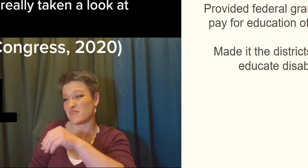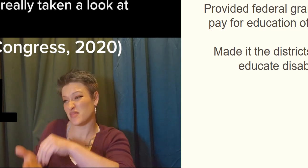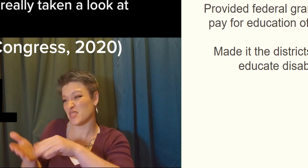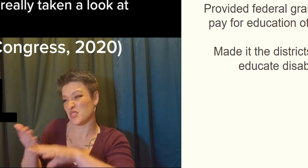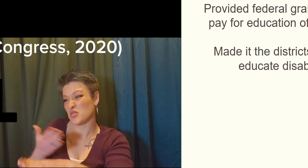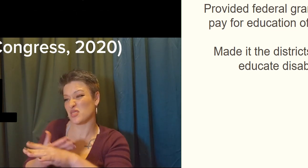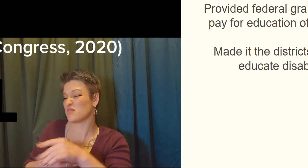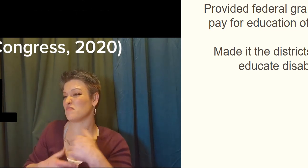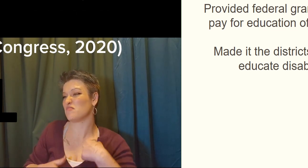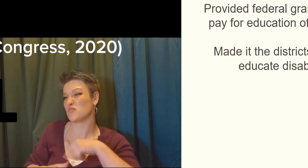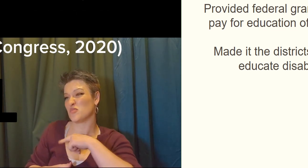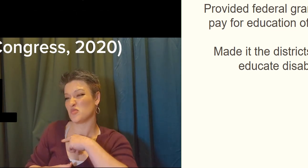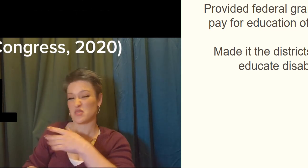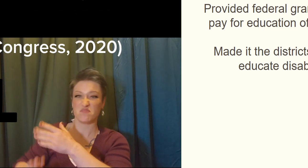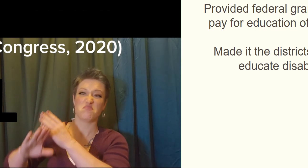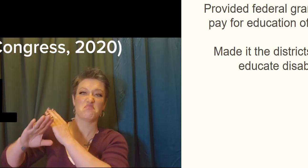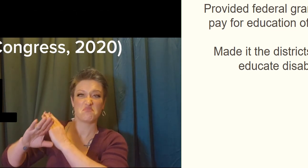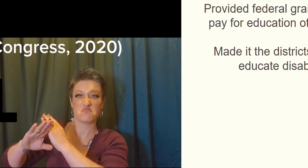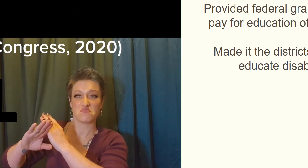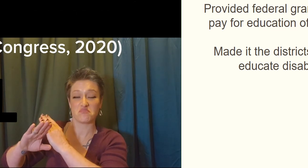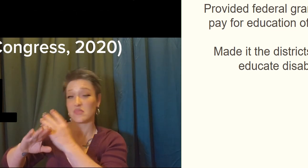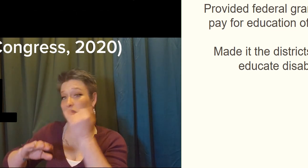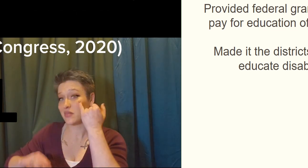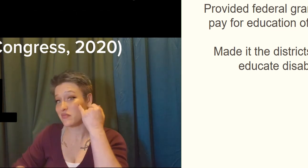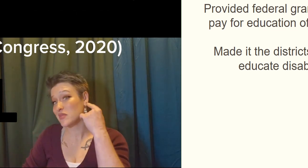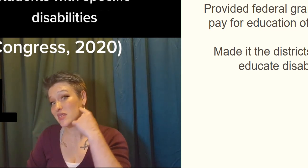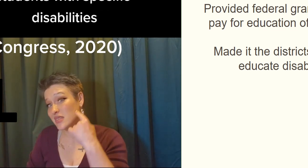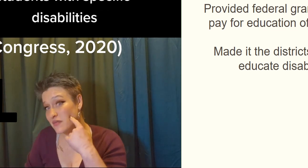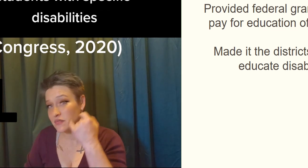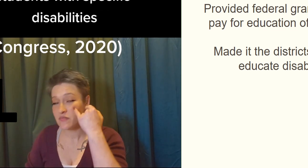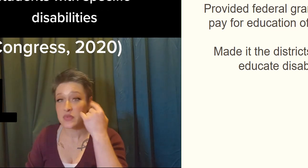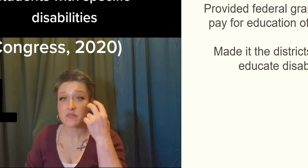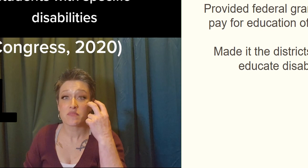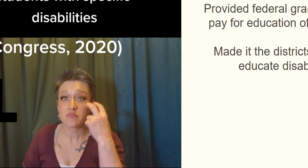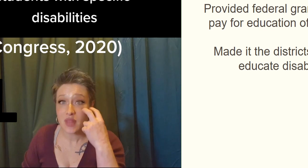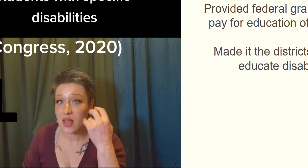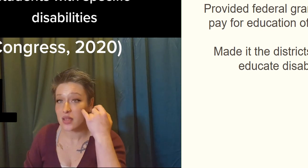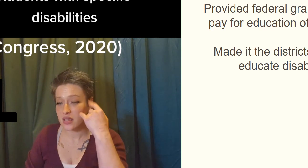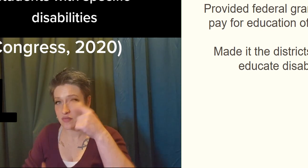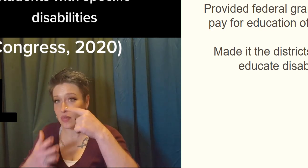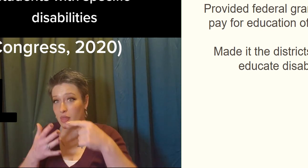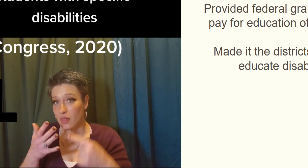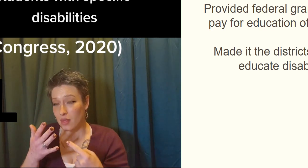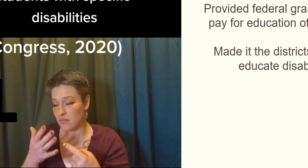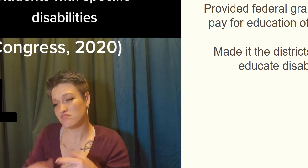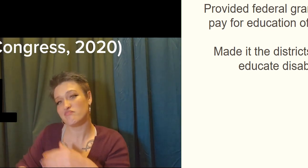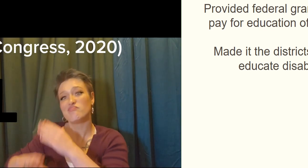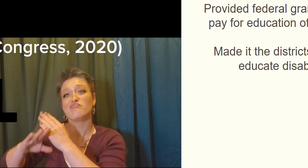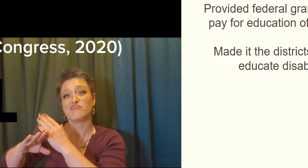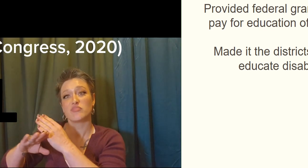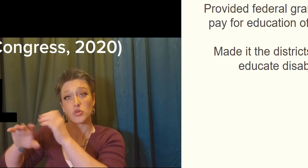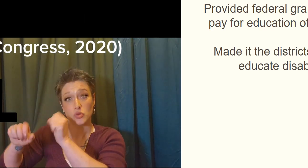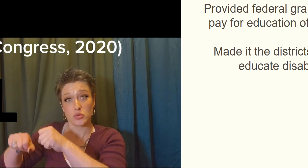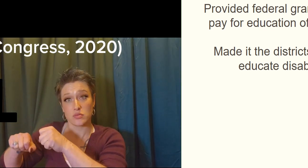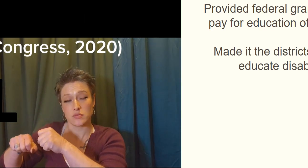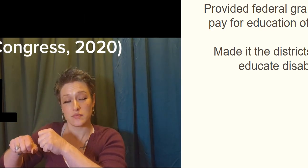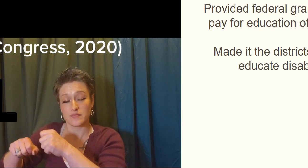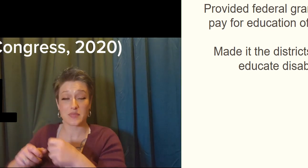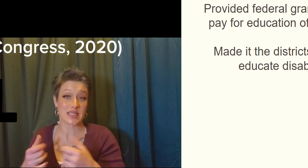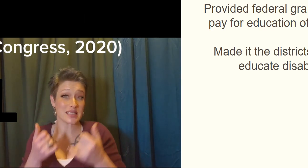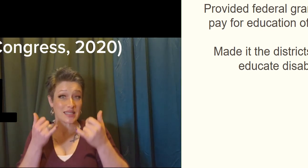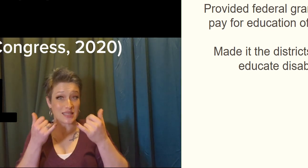a look at. It was like, yeah, these students don't really fit. Some states would just bar students with specific disabilities, deaf, blind,